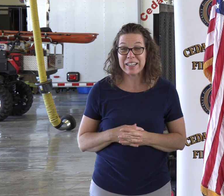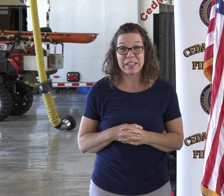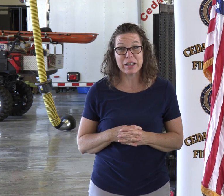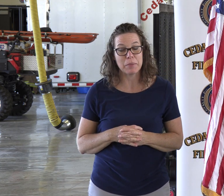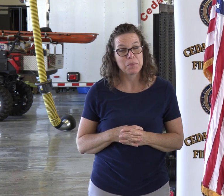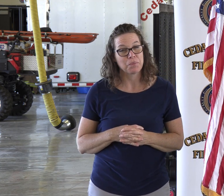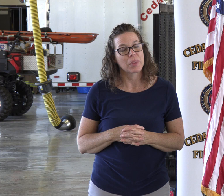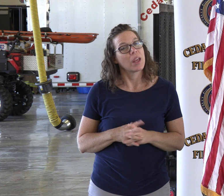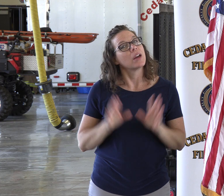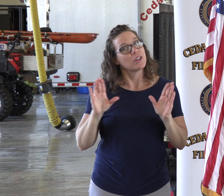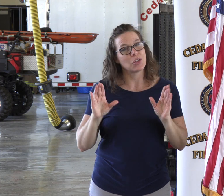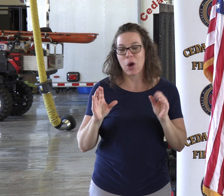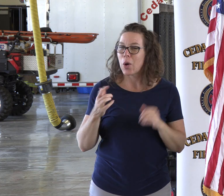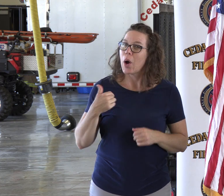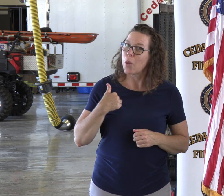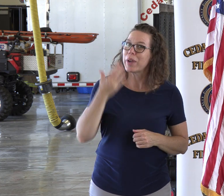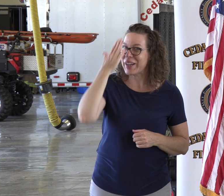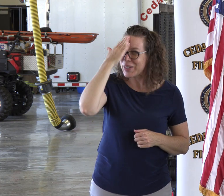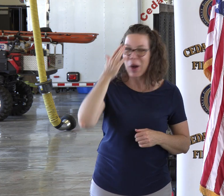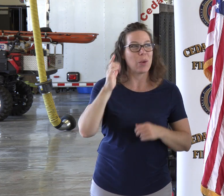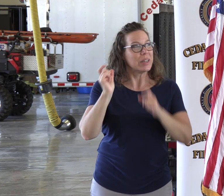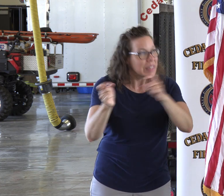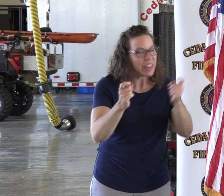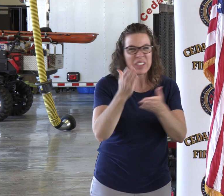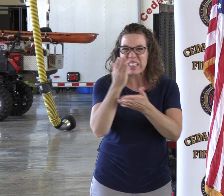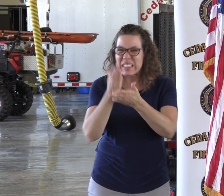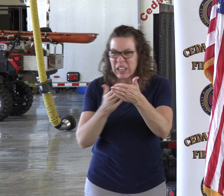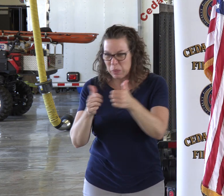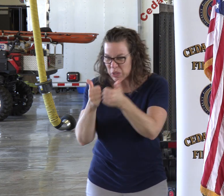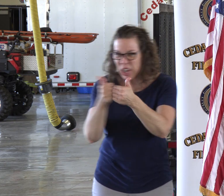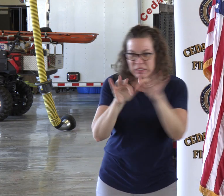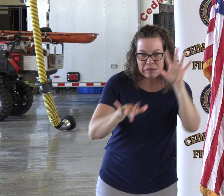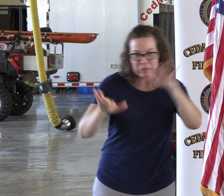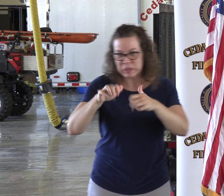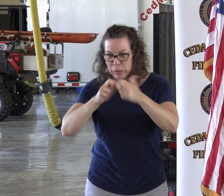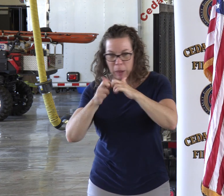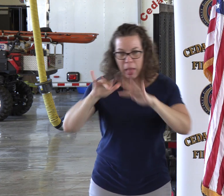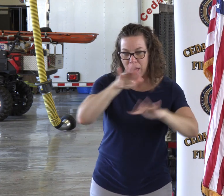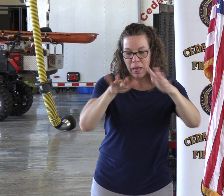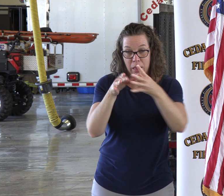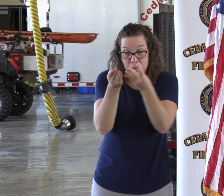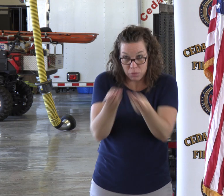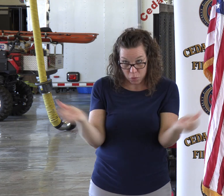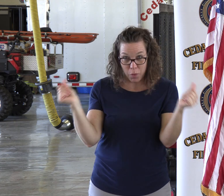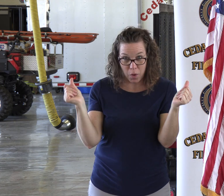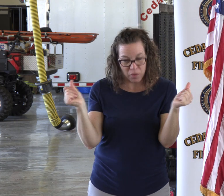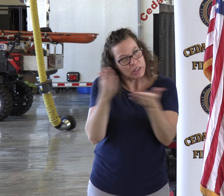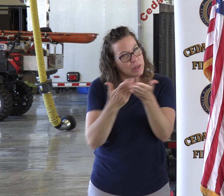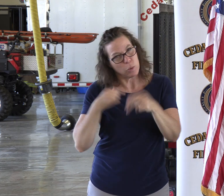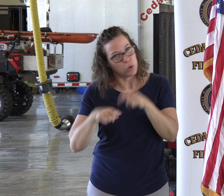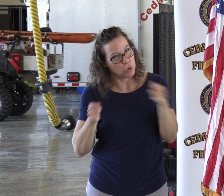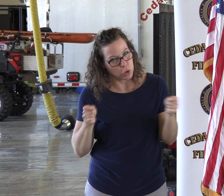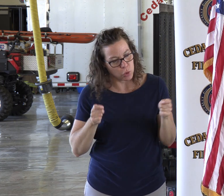Nothing ever goes unpunished. No good deed goes unpunished. After some logistical problems that we had beyond our